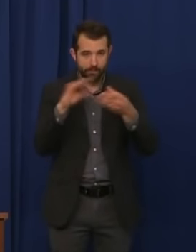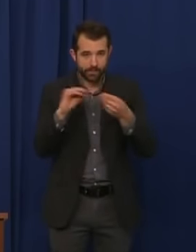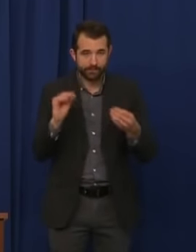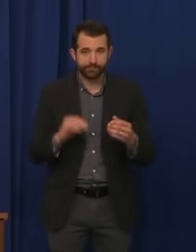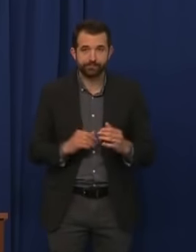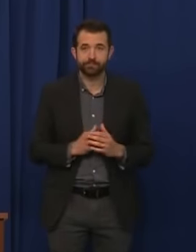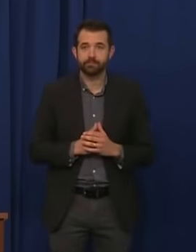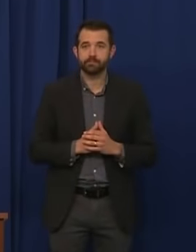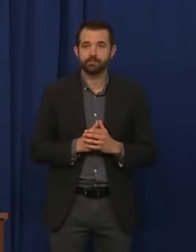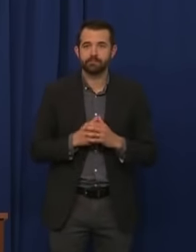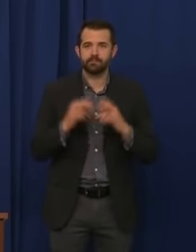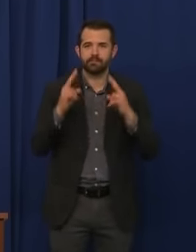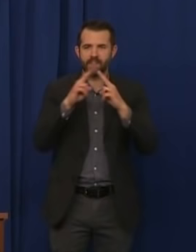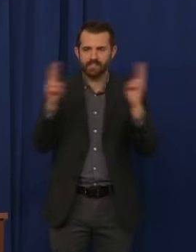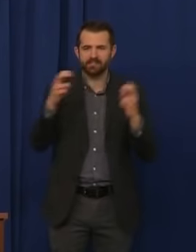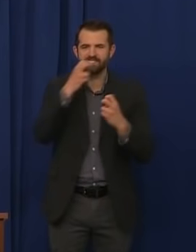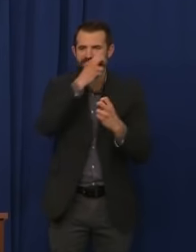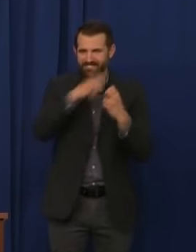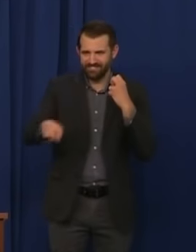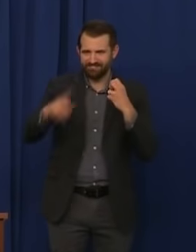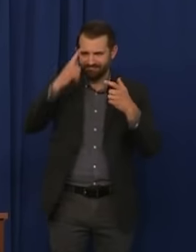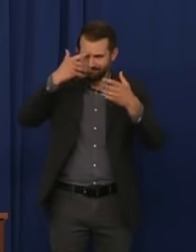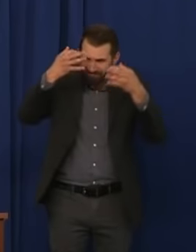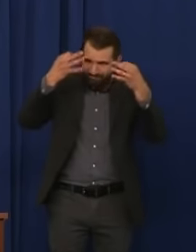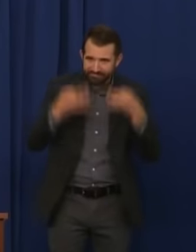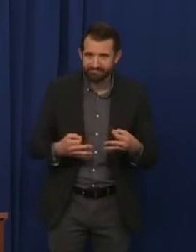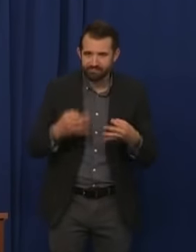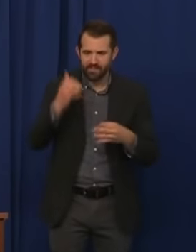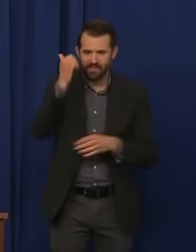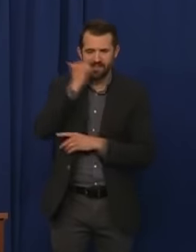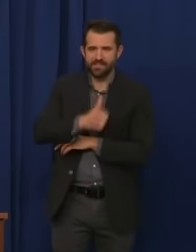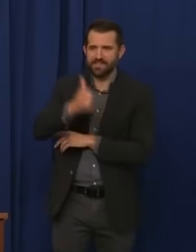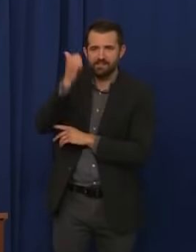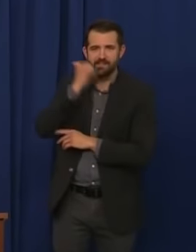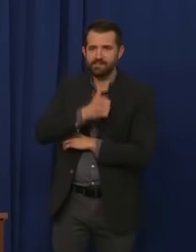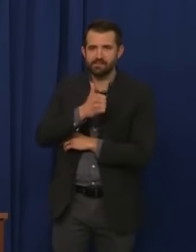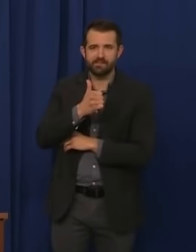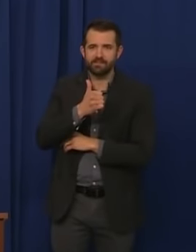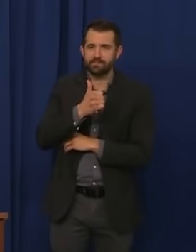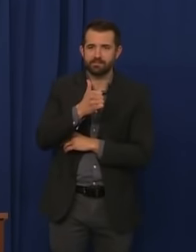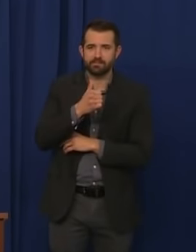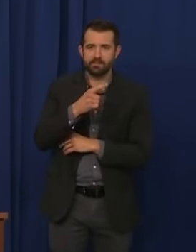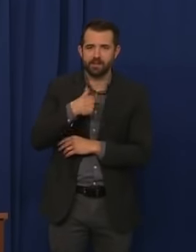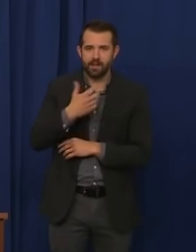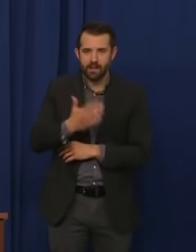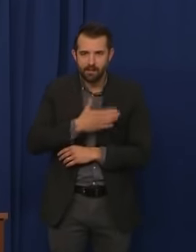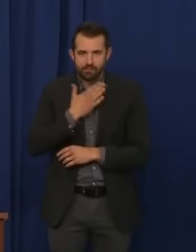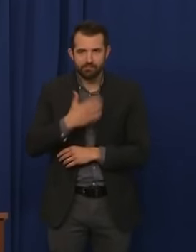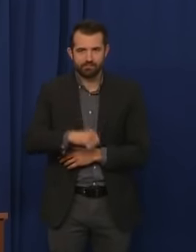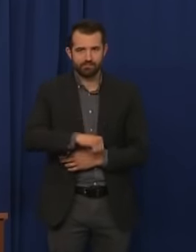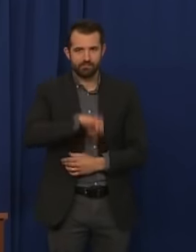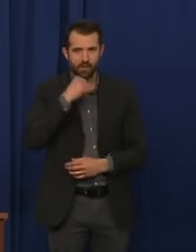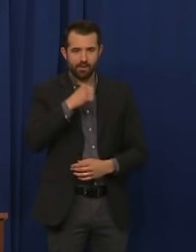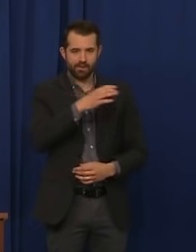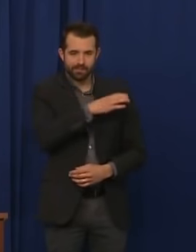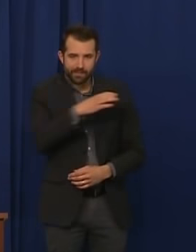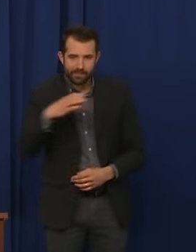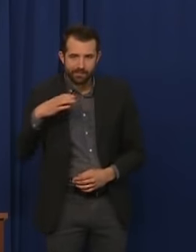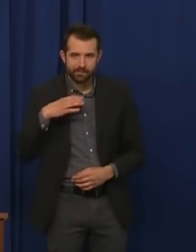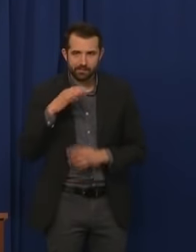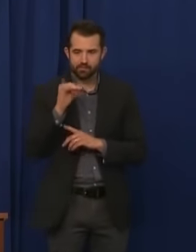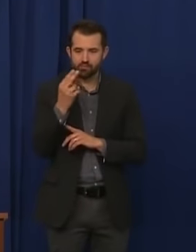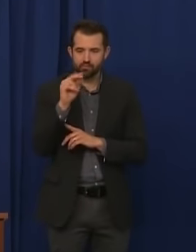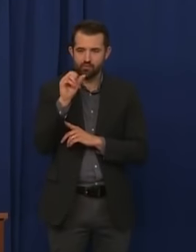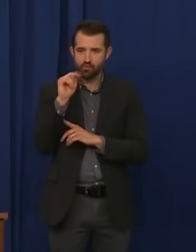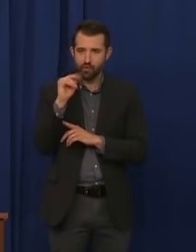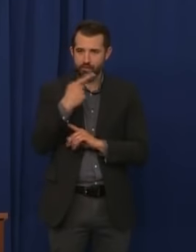hard decisions every day. I'm so pleased and proud to have people like Commissioner Johnson and Dr. Shaw, Commissioner